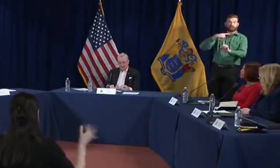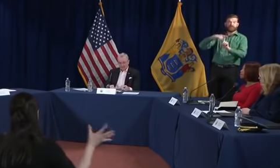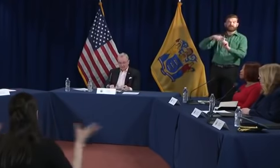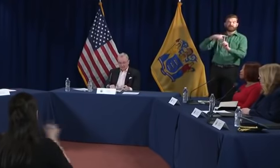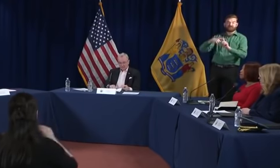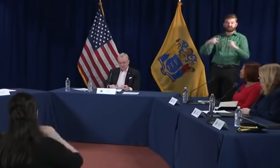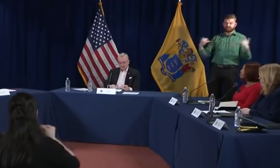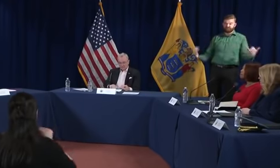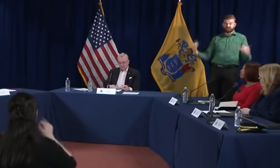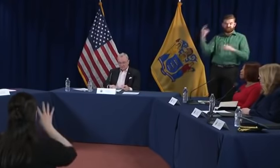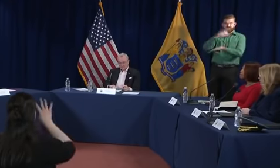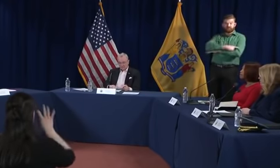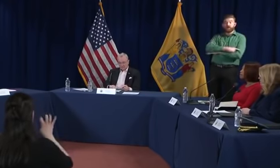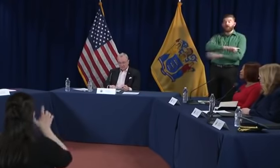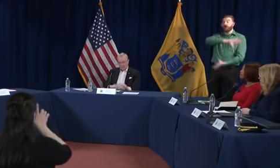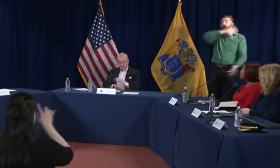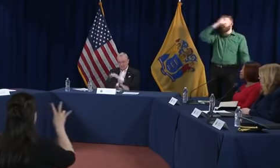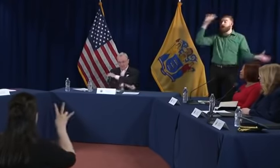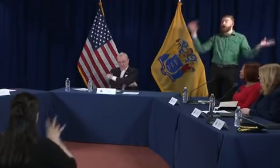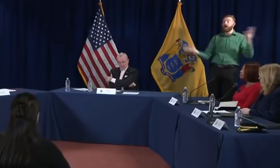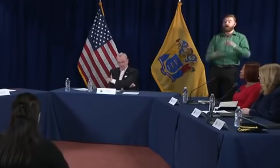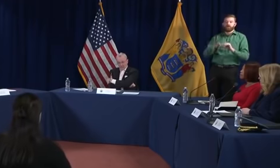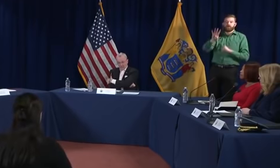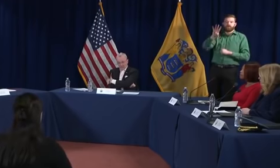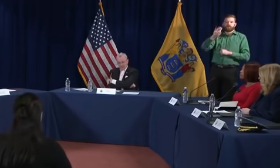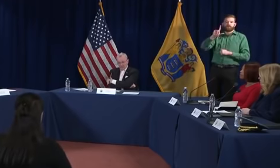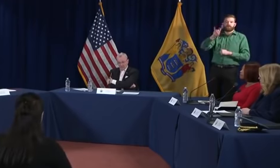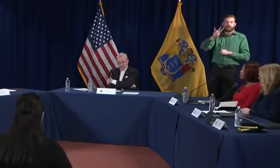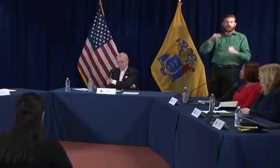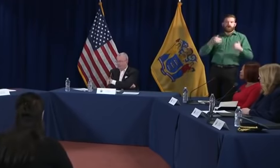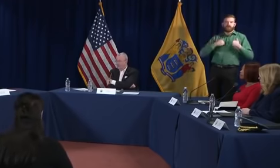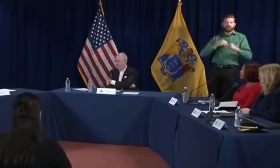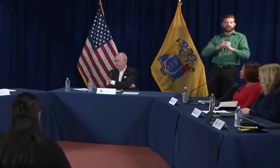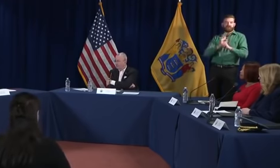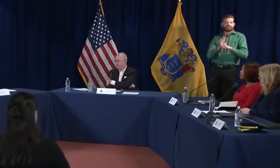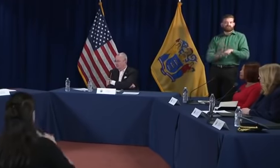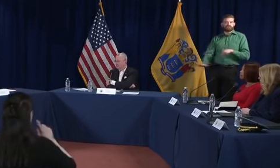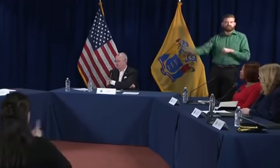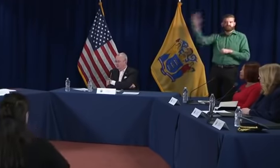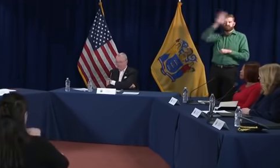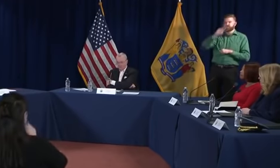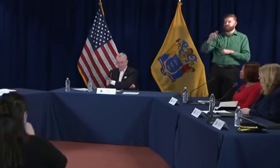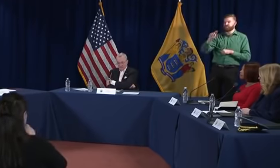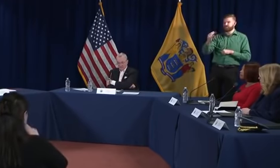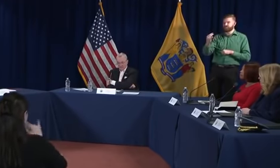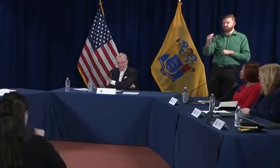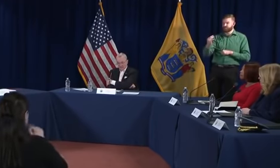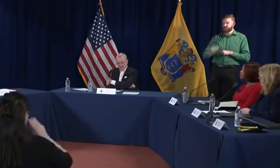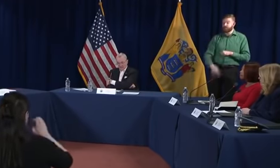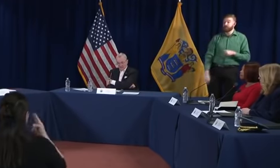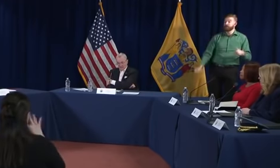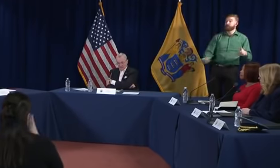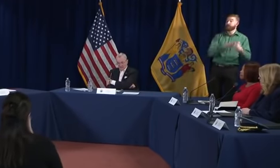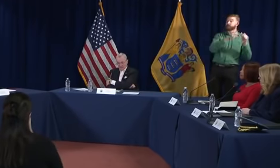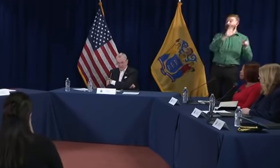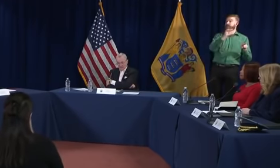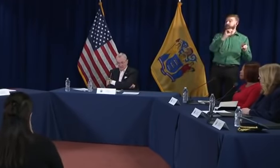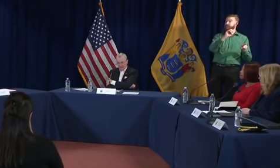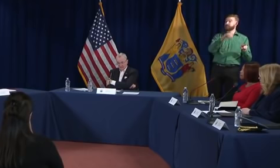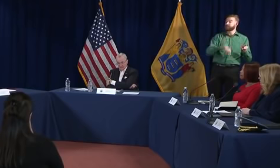To center our thinking around this, our first case in New Jersey was March 4th. On the